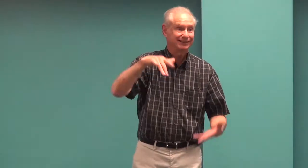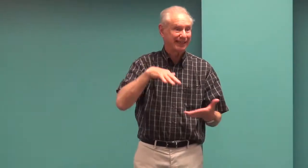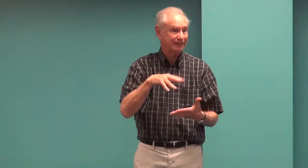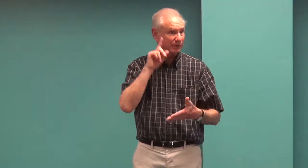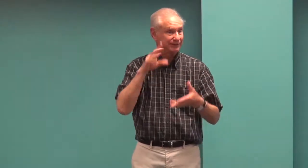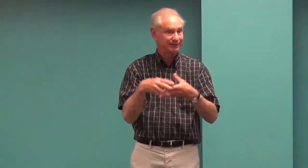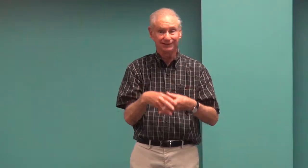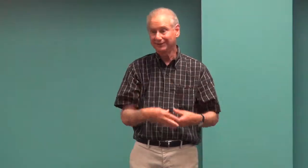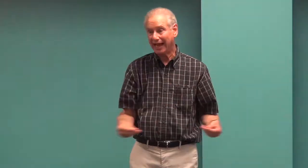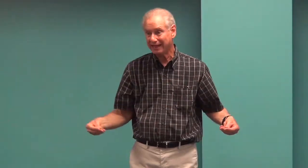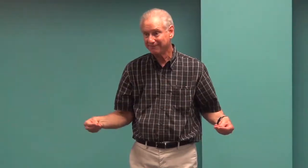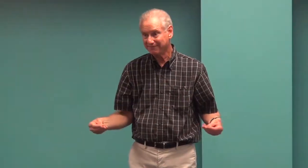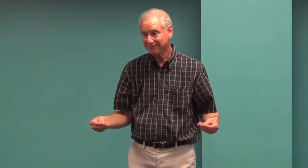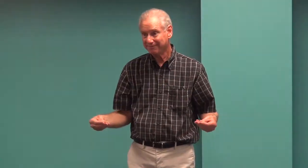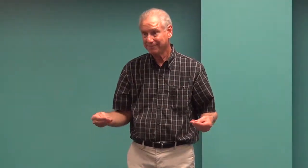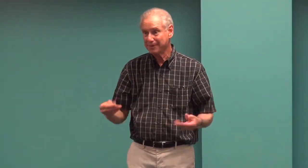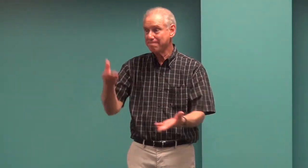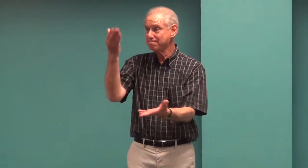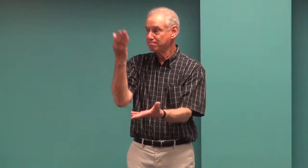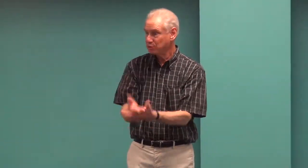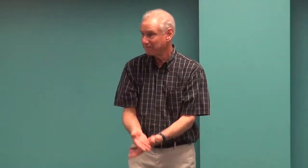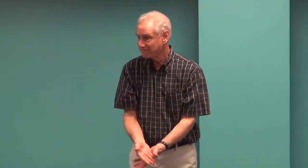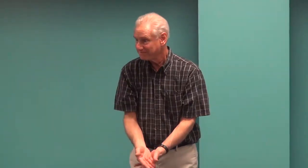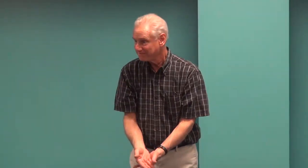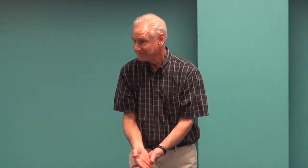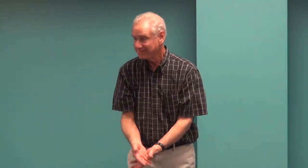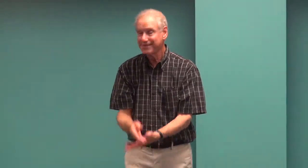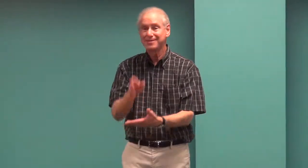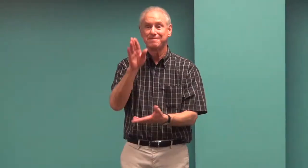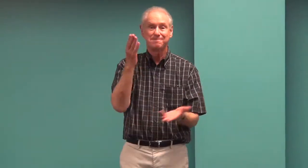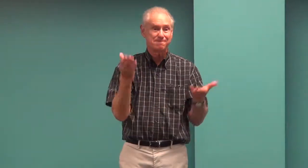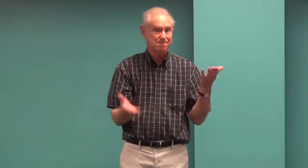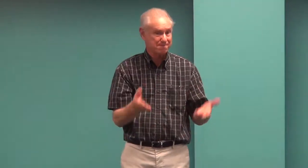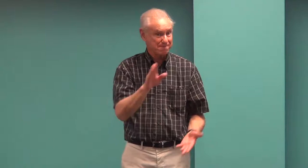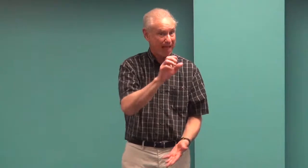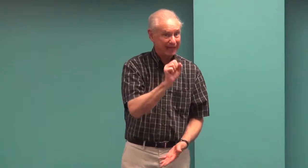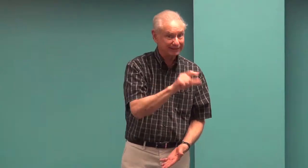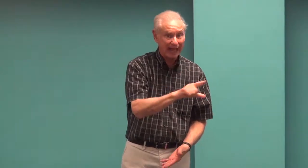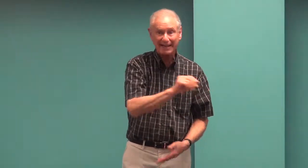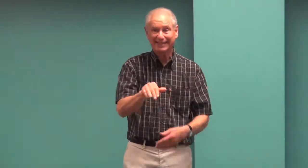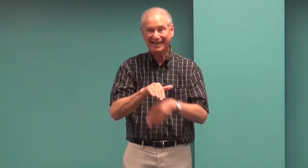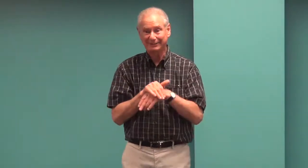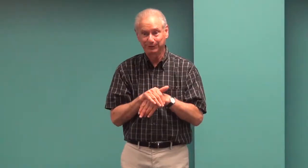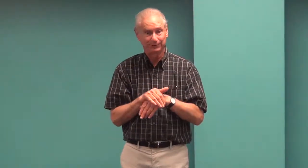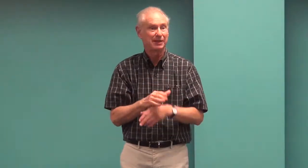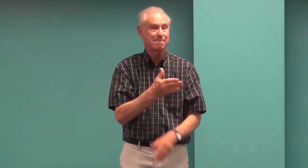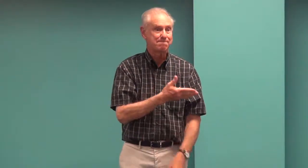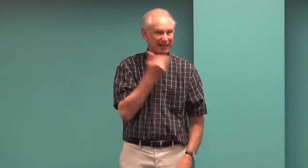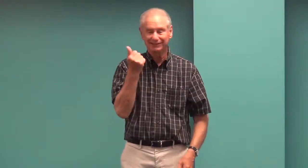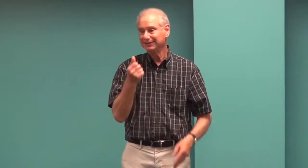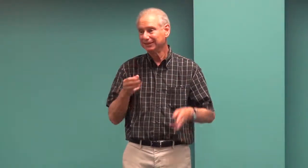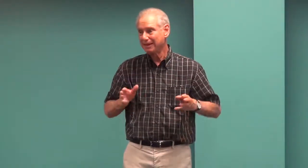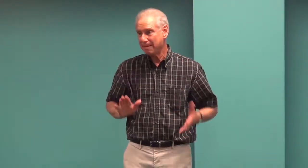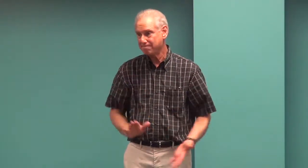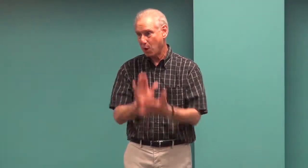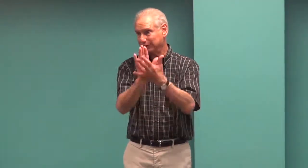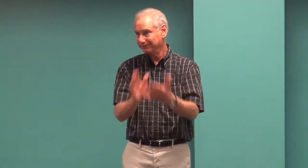controversy. So hopefully his studies maybe resolve that and actually prove that whether ASL and English are actually the